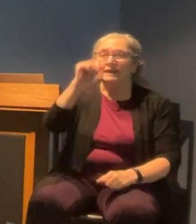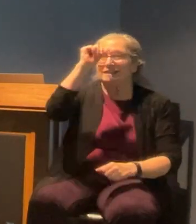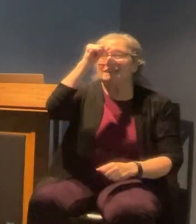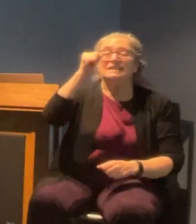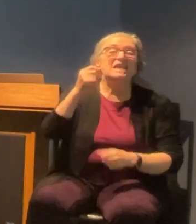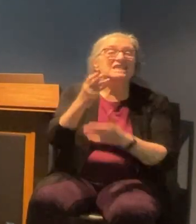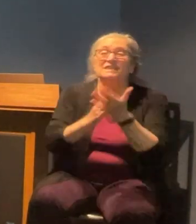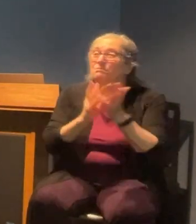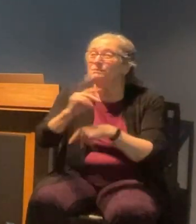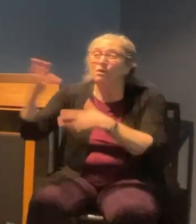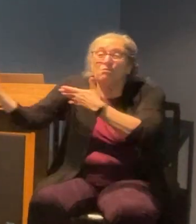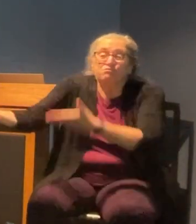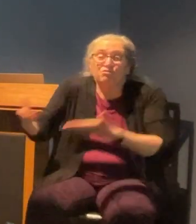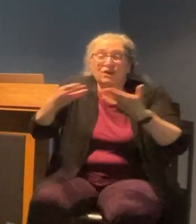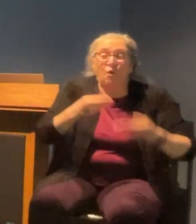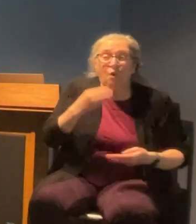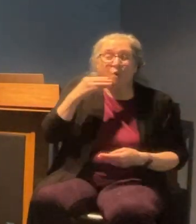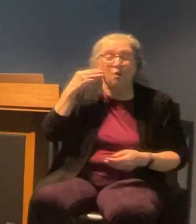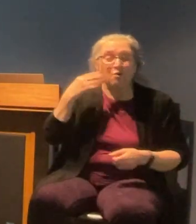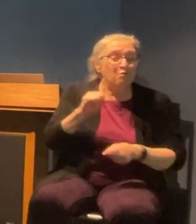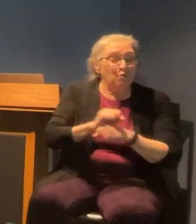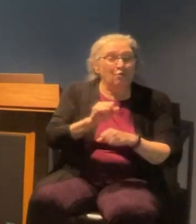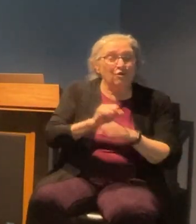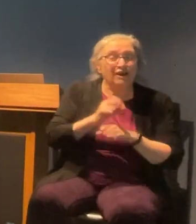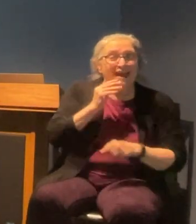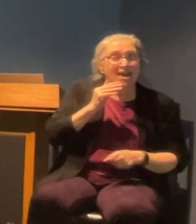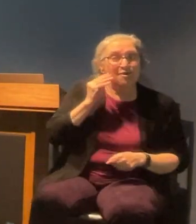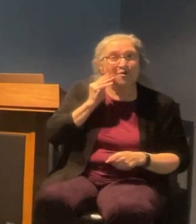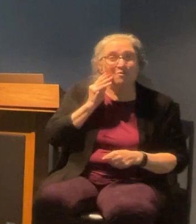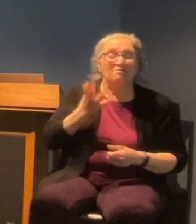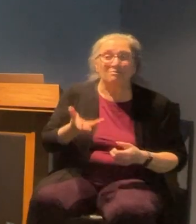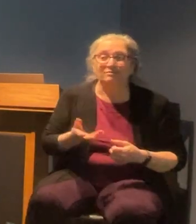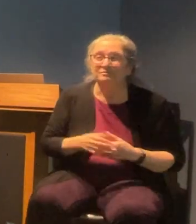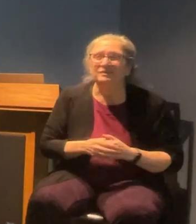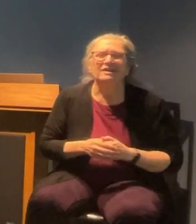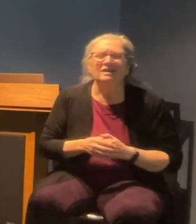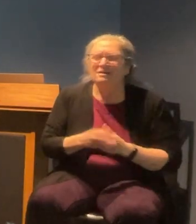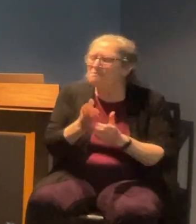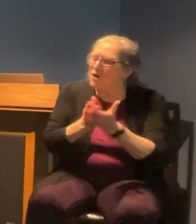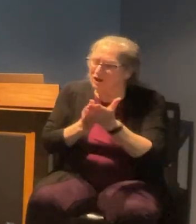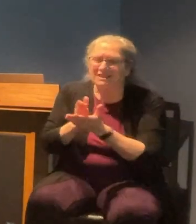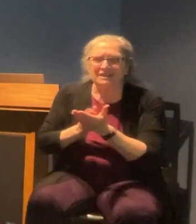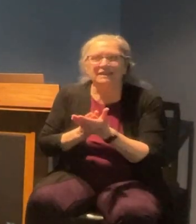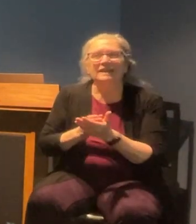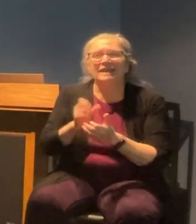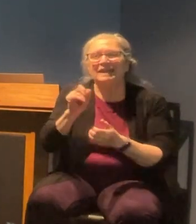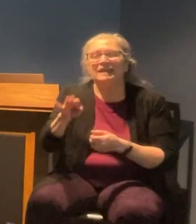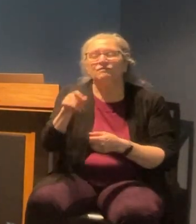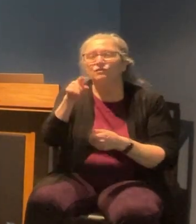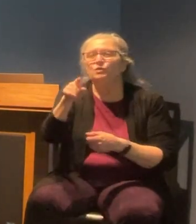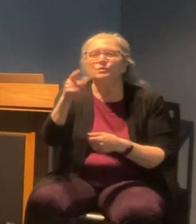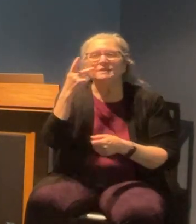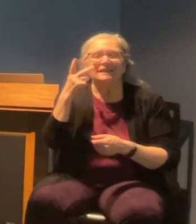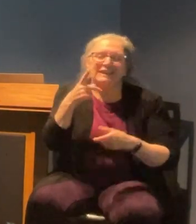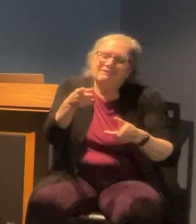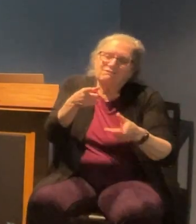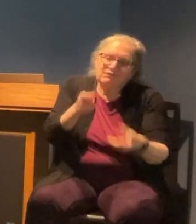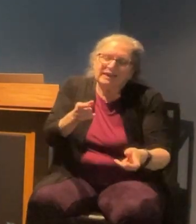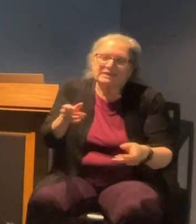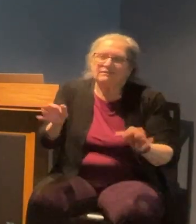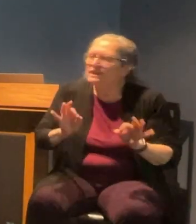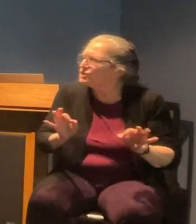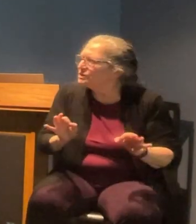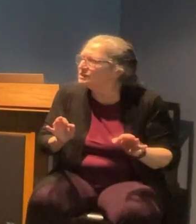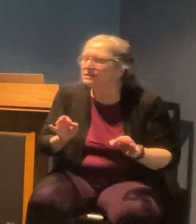home parts of the manufacturing process. I always tell people, if you see in fast fashion